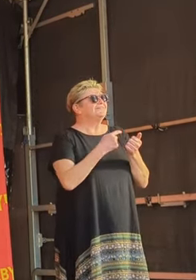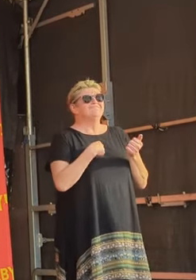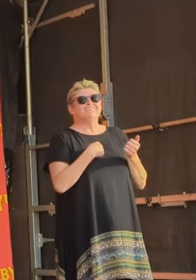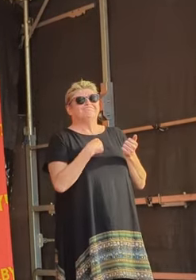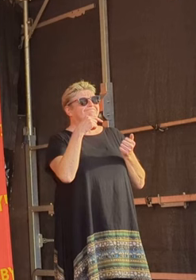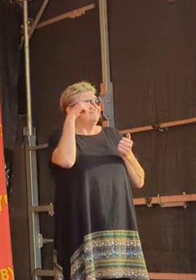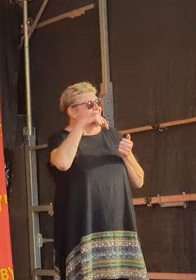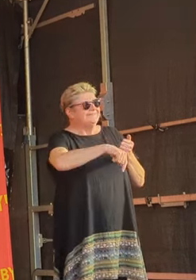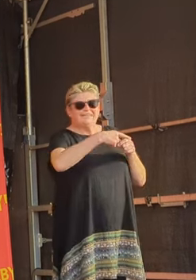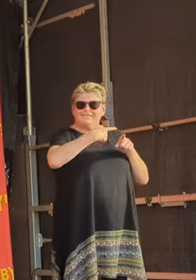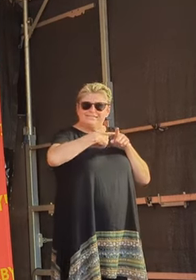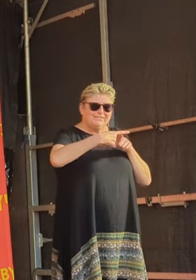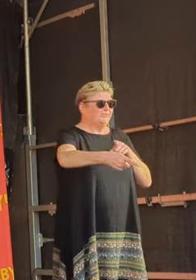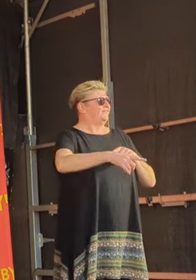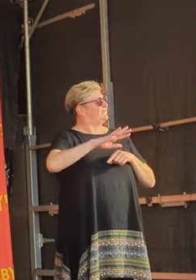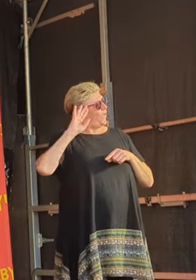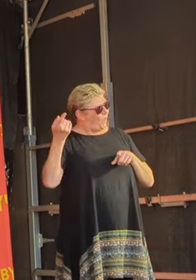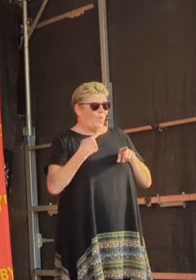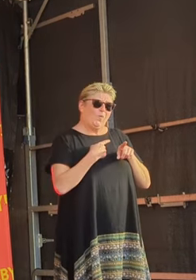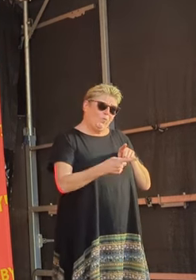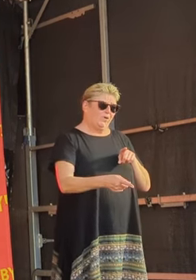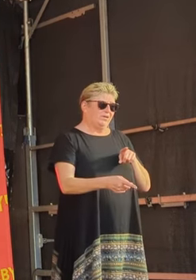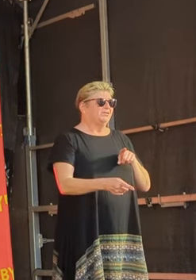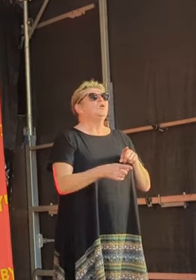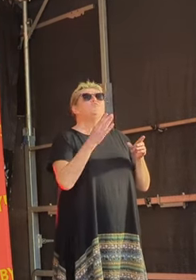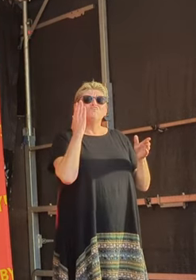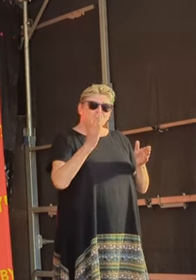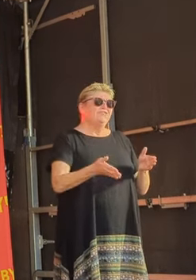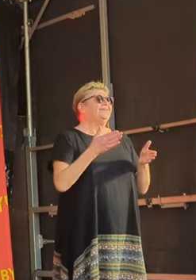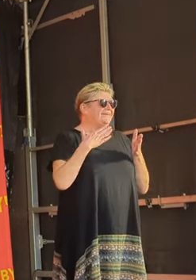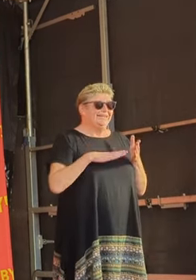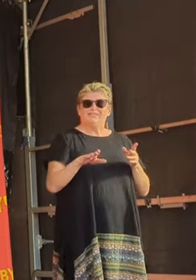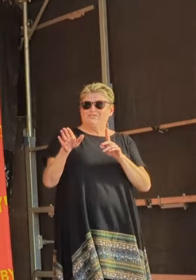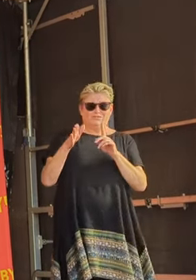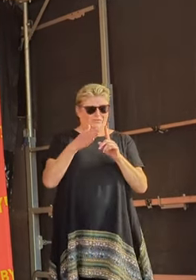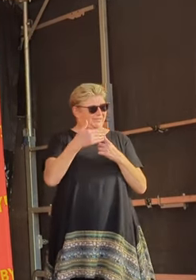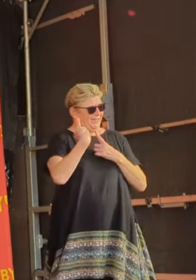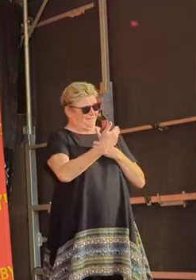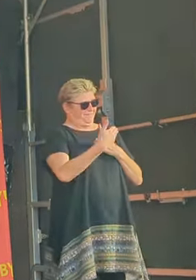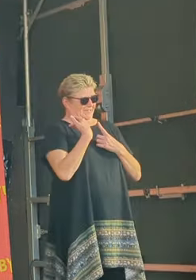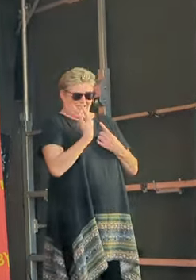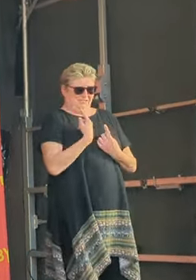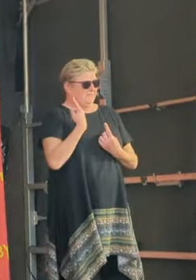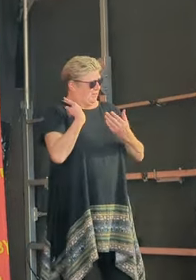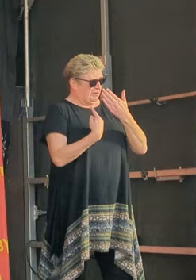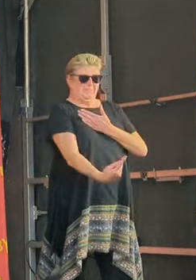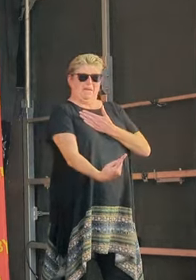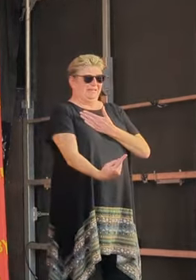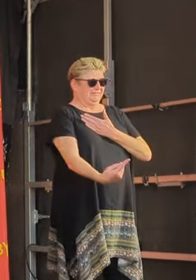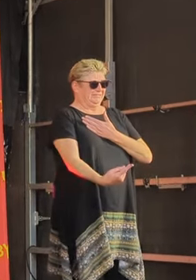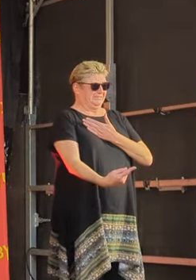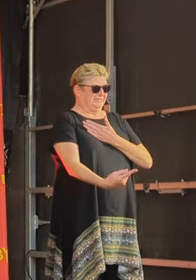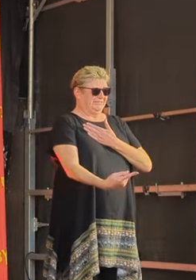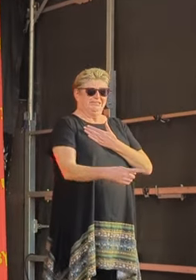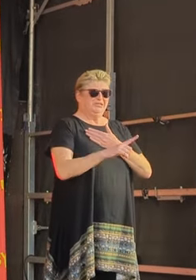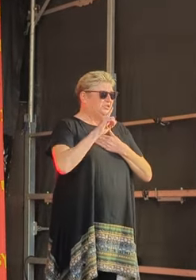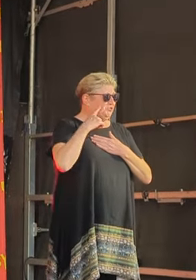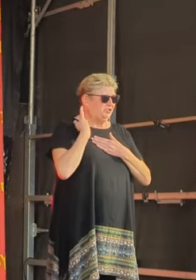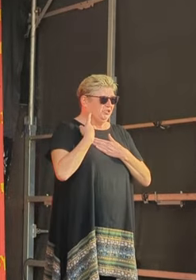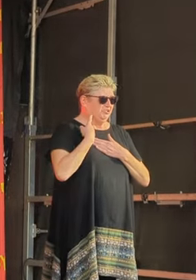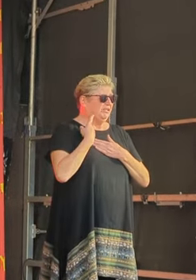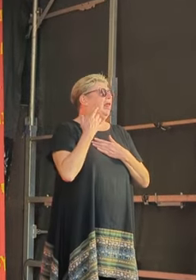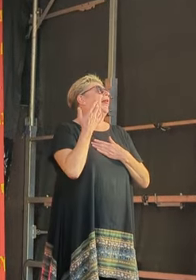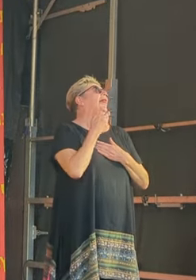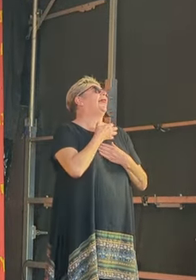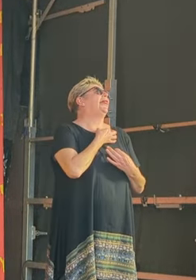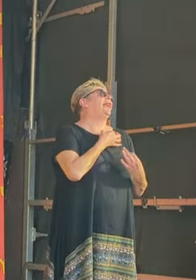My friends, in this week of all weeks, do we really need to convince ourselves that independence isn't just a